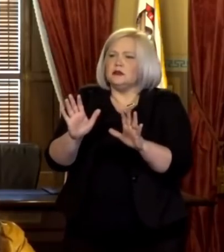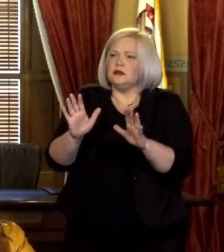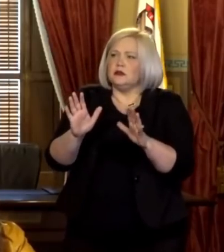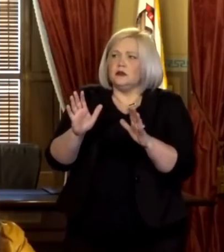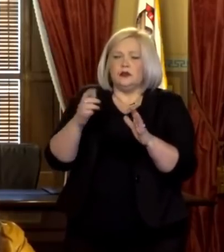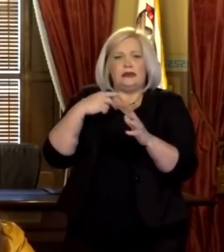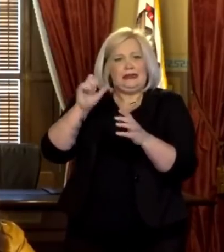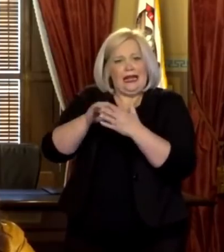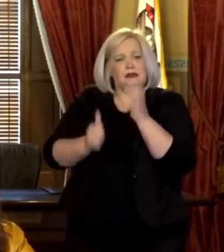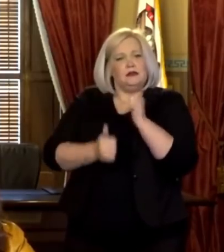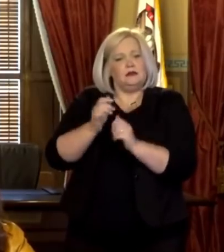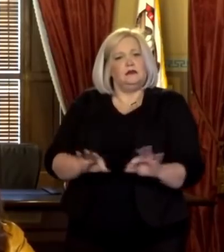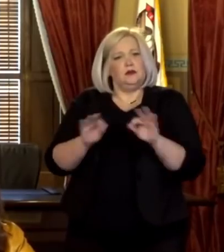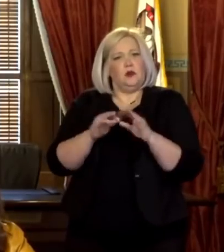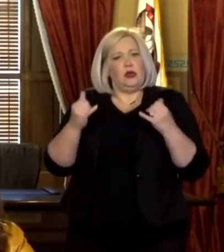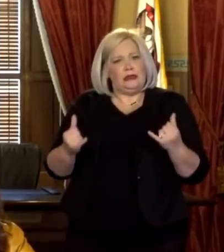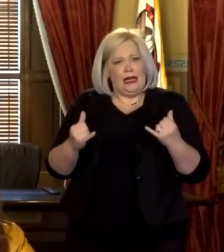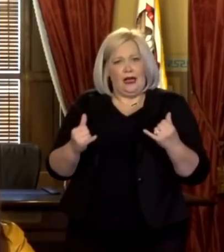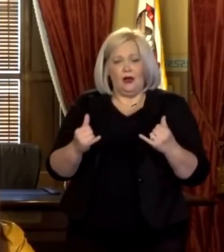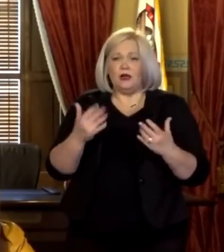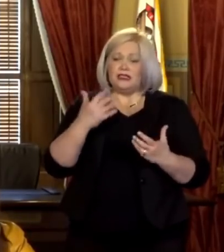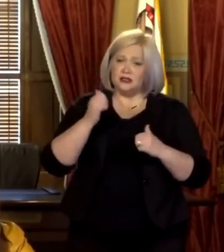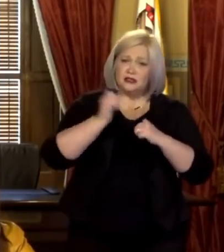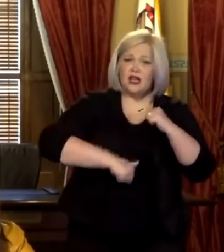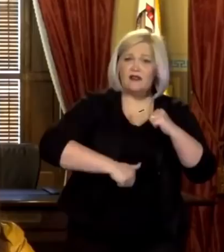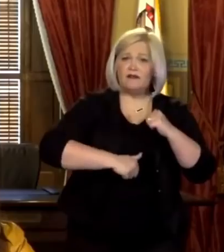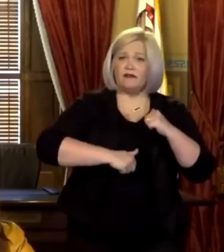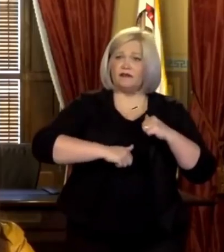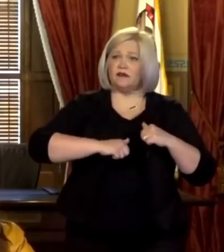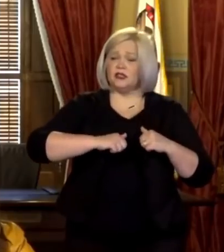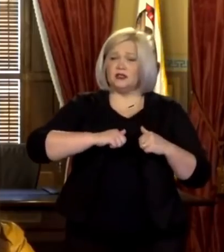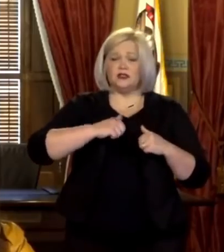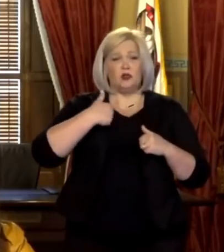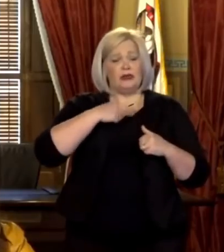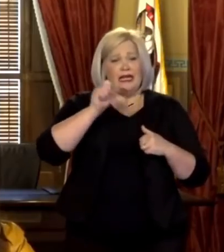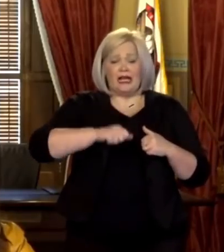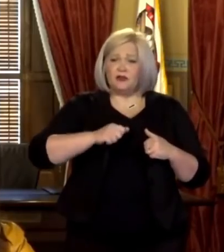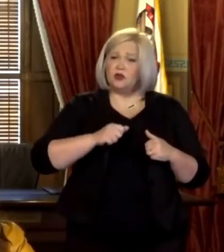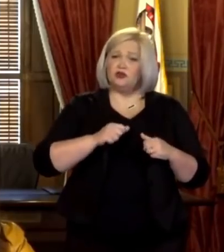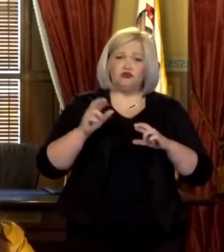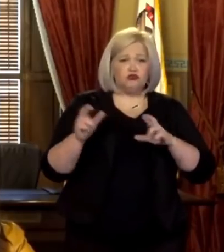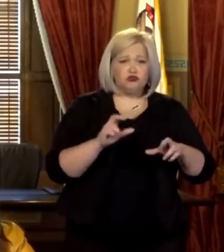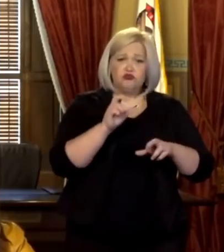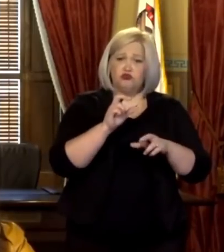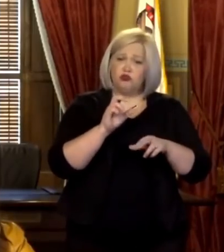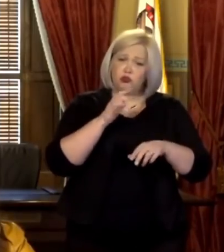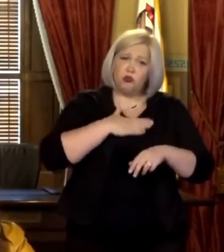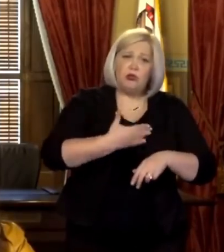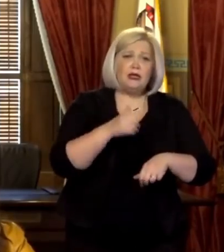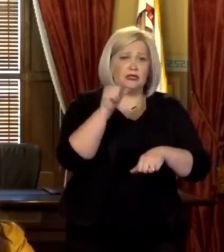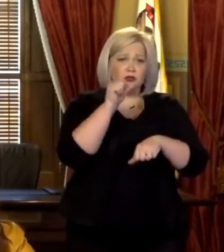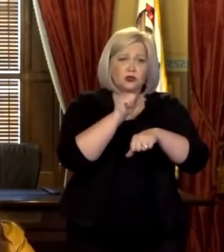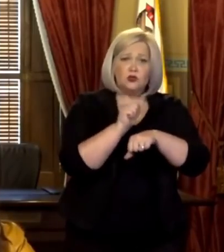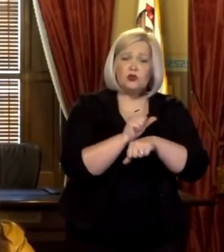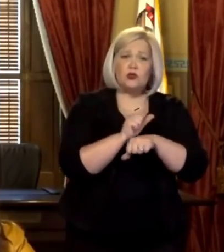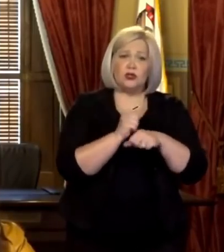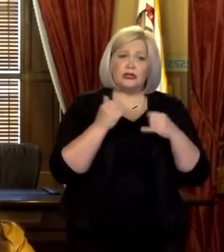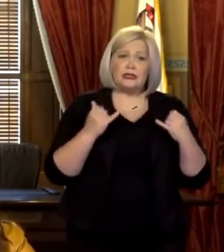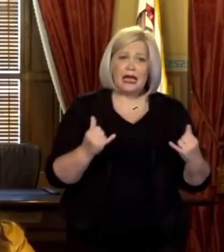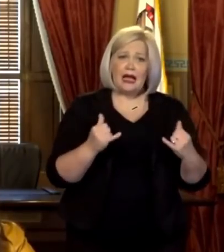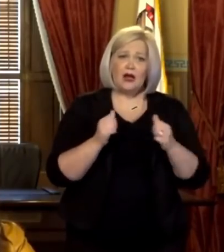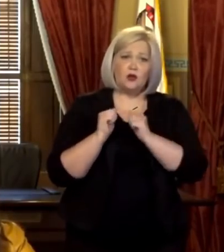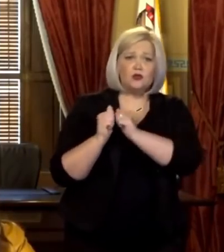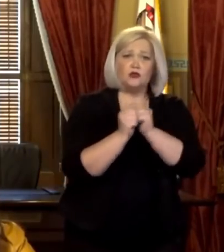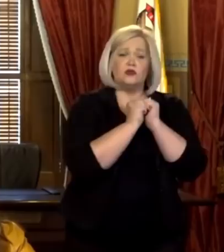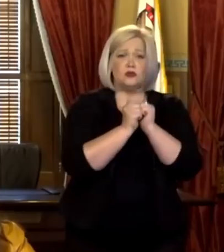dedication, it takes grit, it takes fortitude, and ultimately I think we're going to find that a lot of these actions really